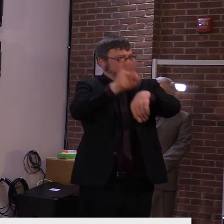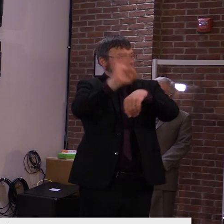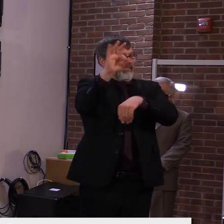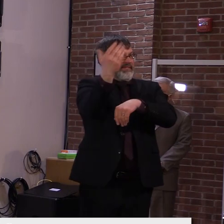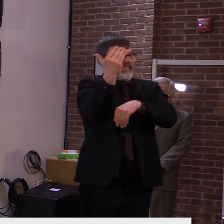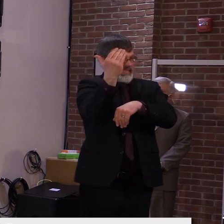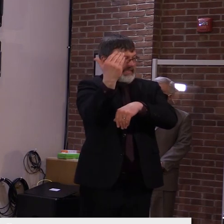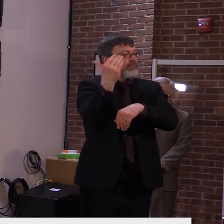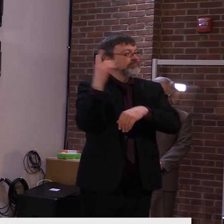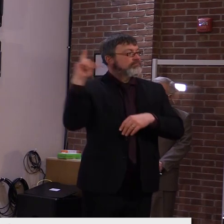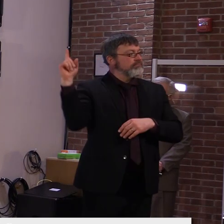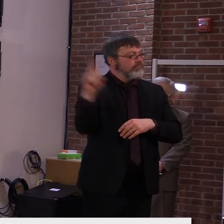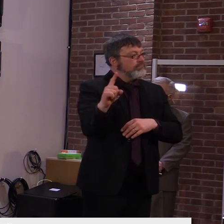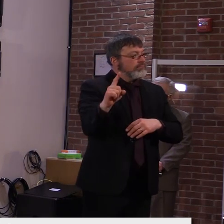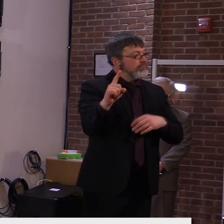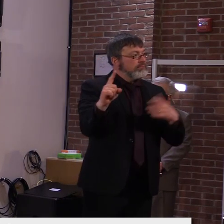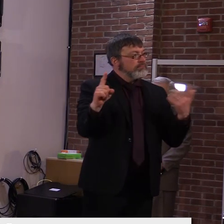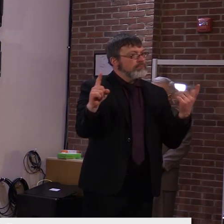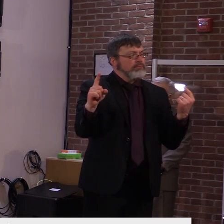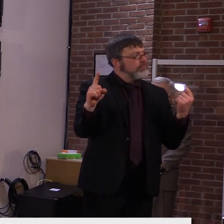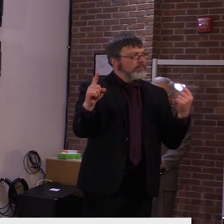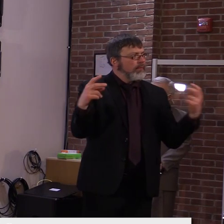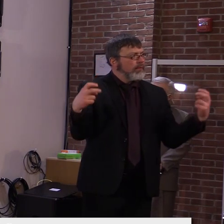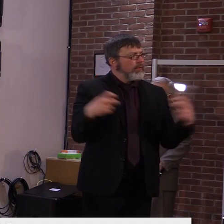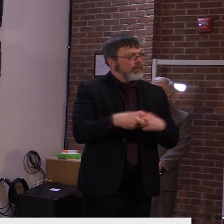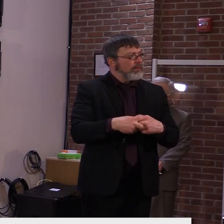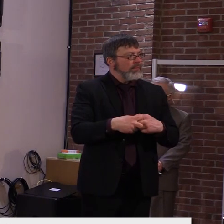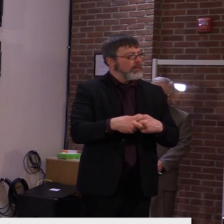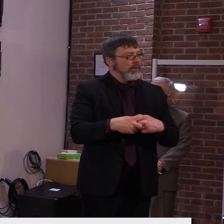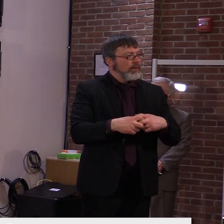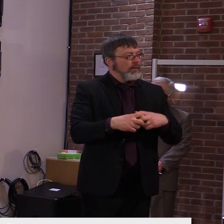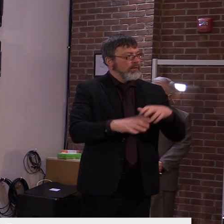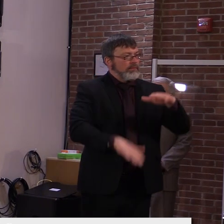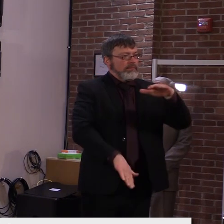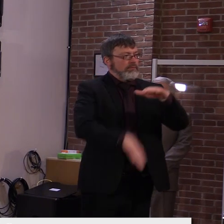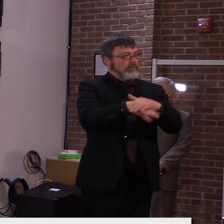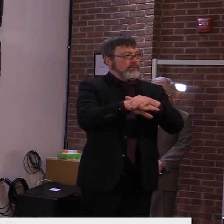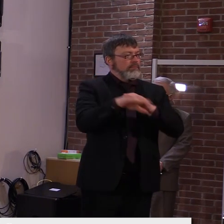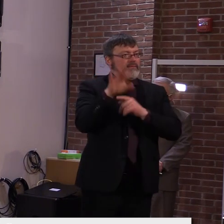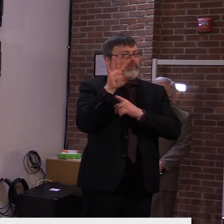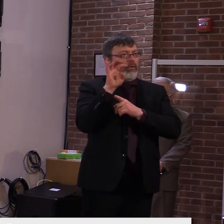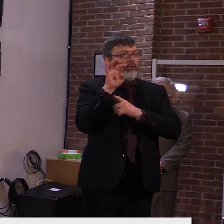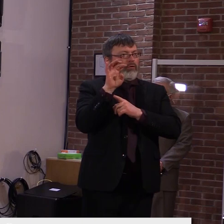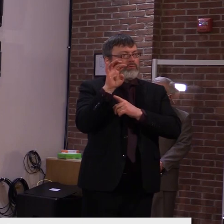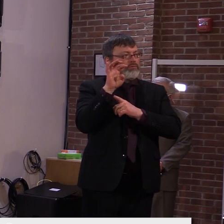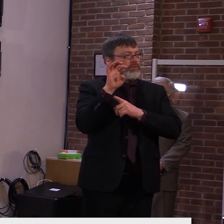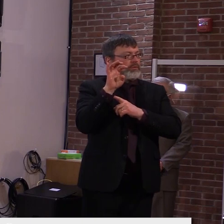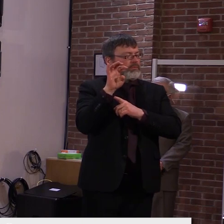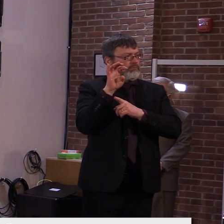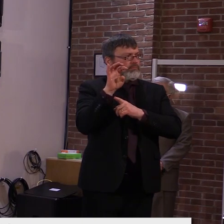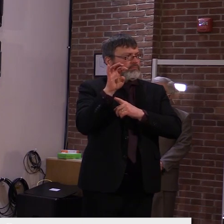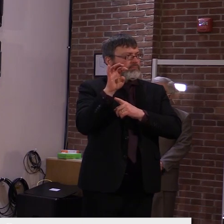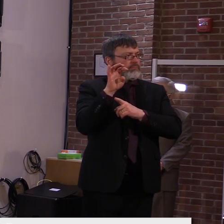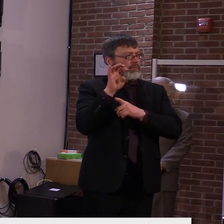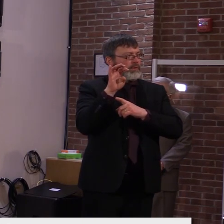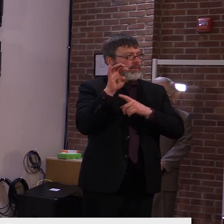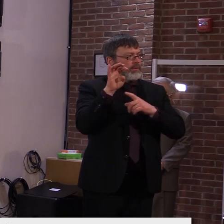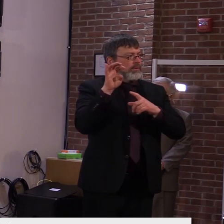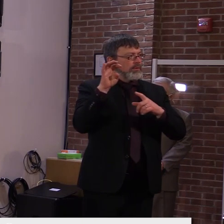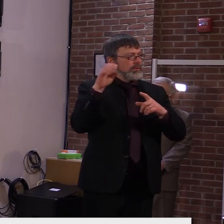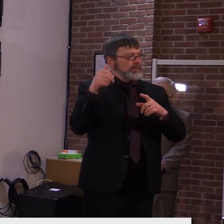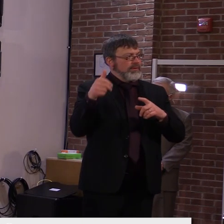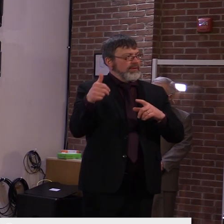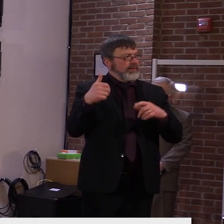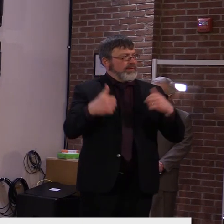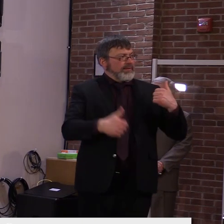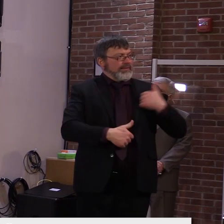there were only 400 shots. No more were going to be obtained by the VA or the state or anybody. 600 people were